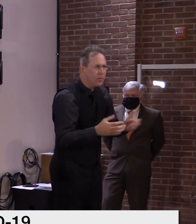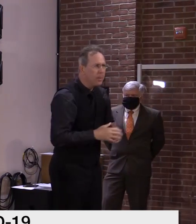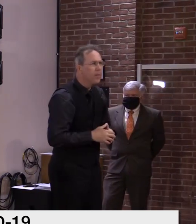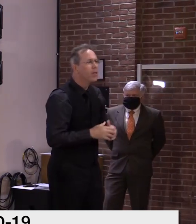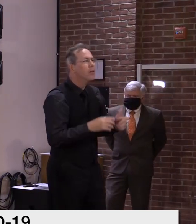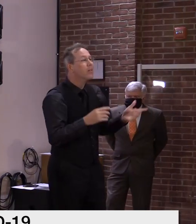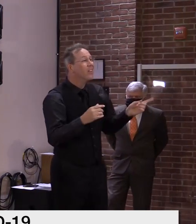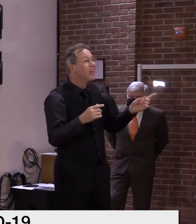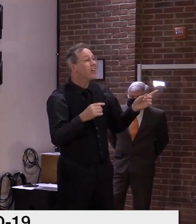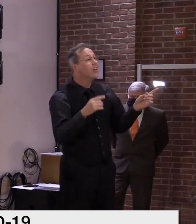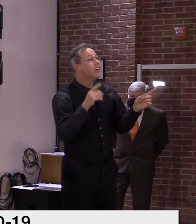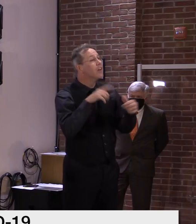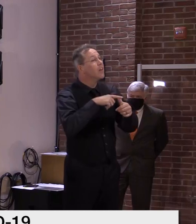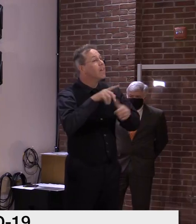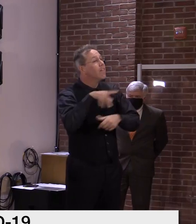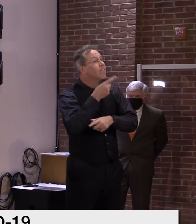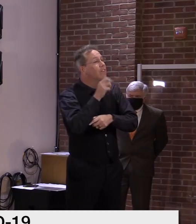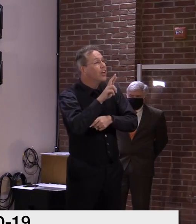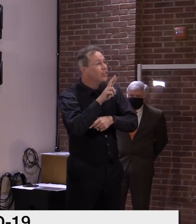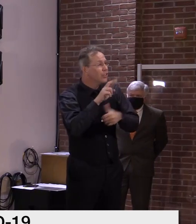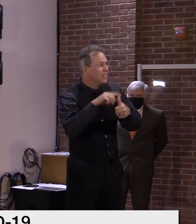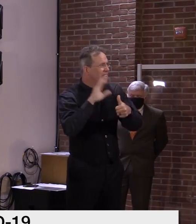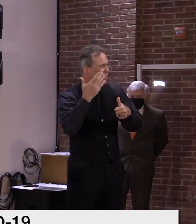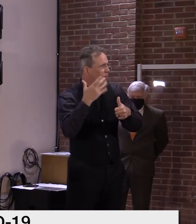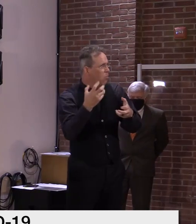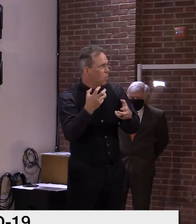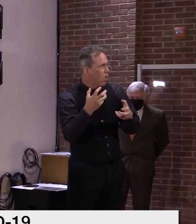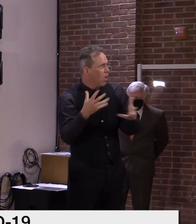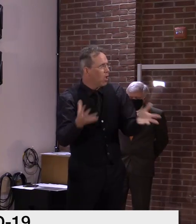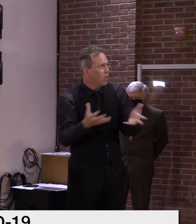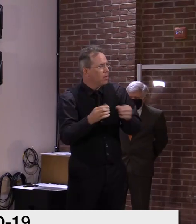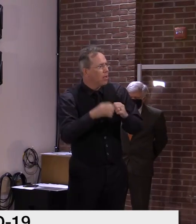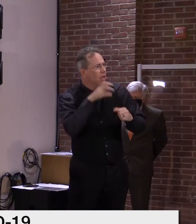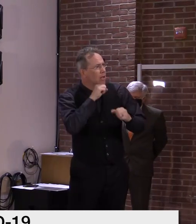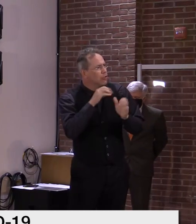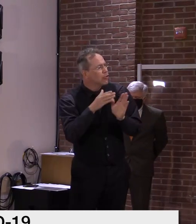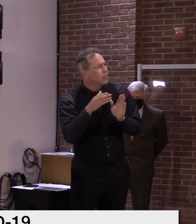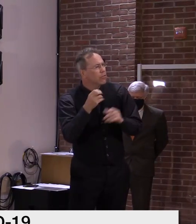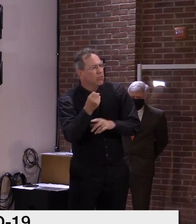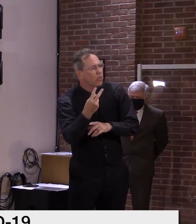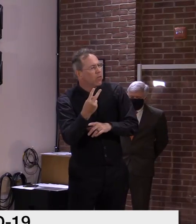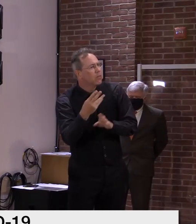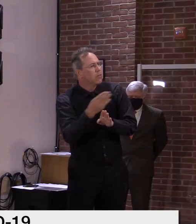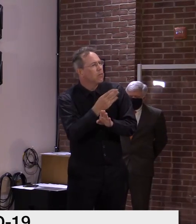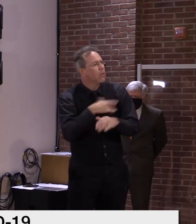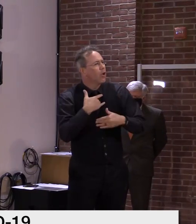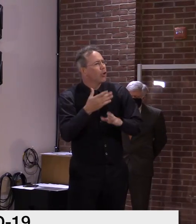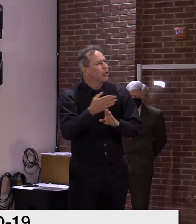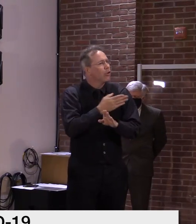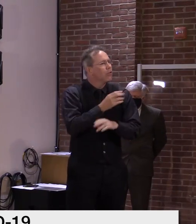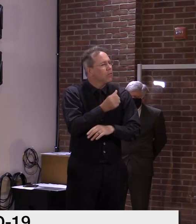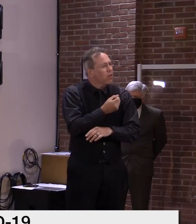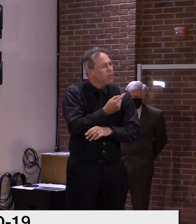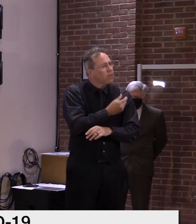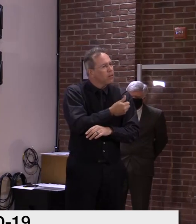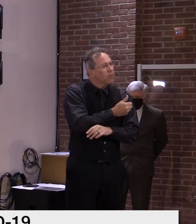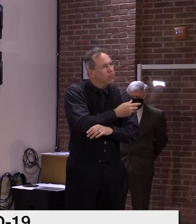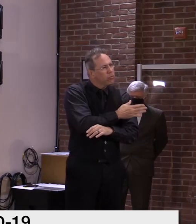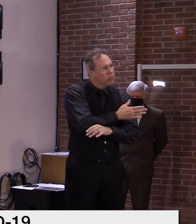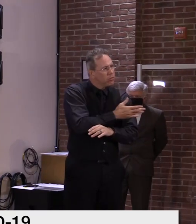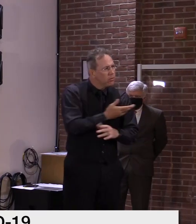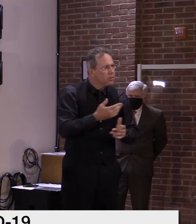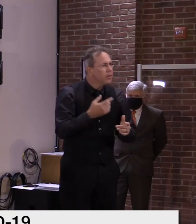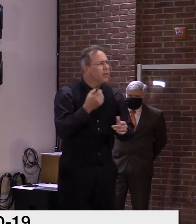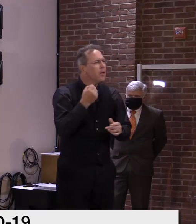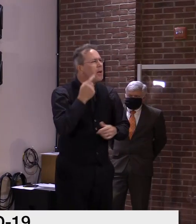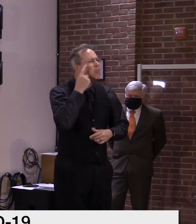move on this, but the trial has to still run the amount of time it has to run. So we may learn a little in the summertime, but I doubt there'd be